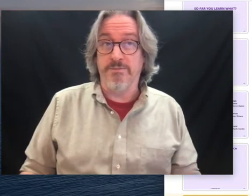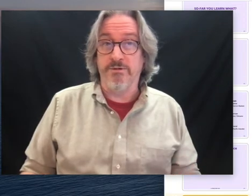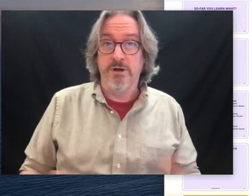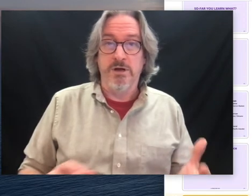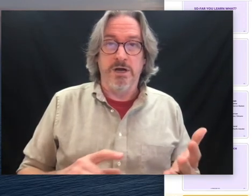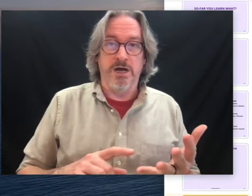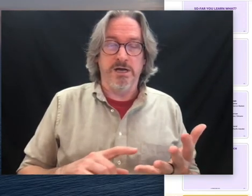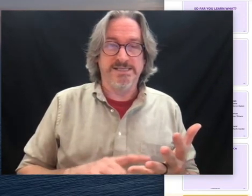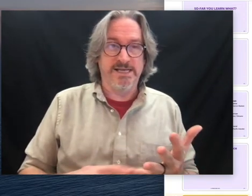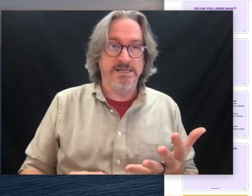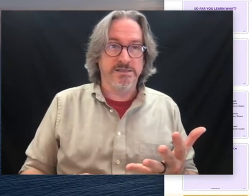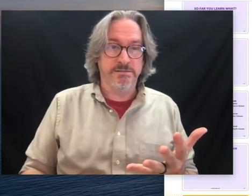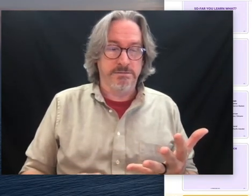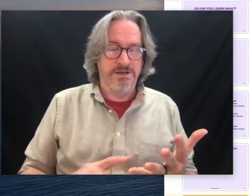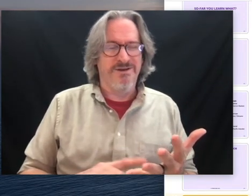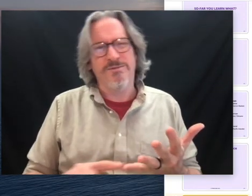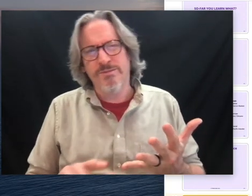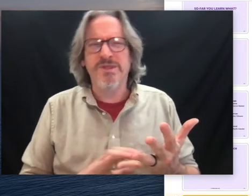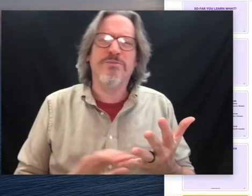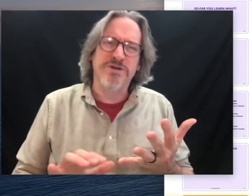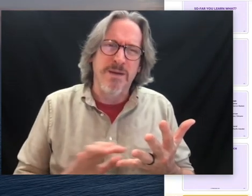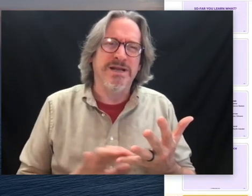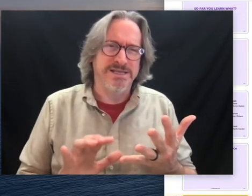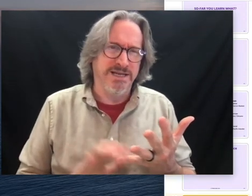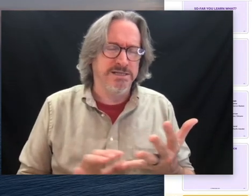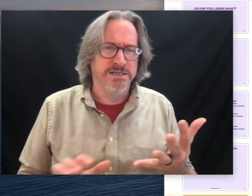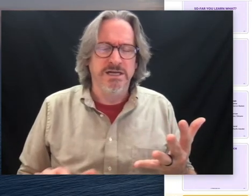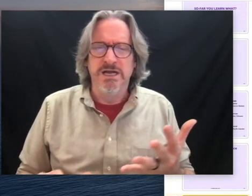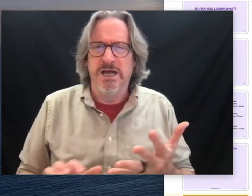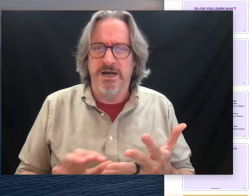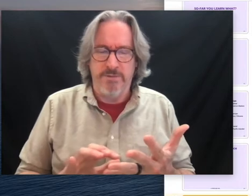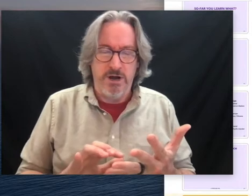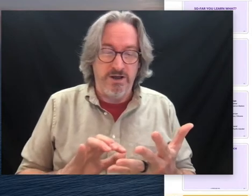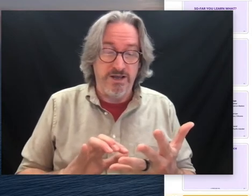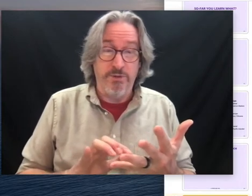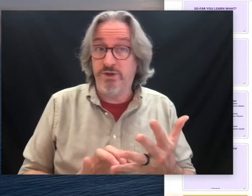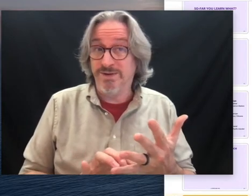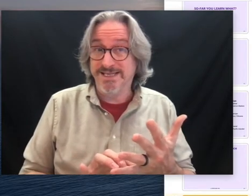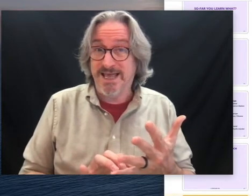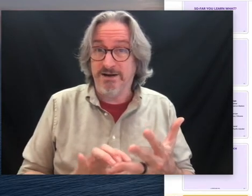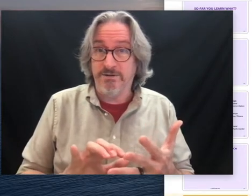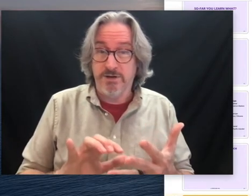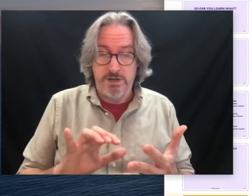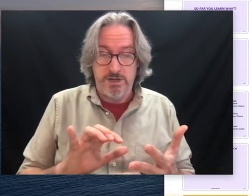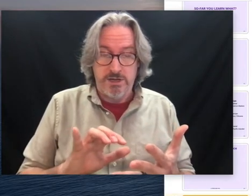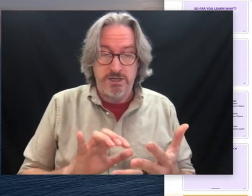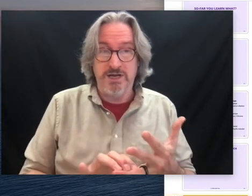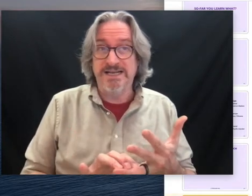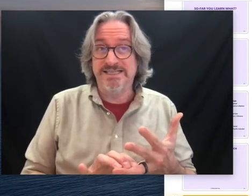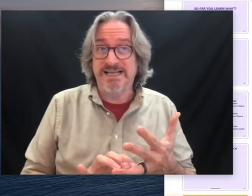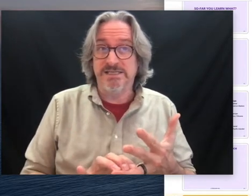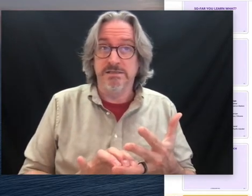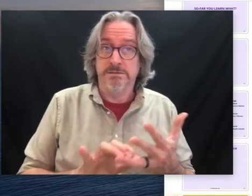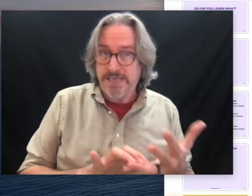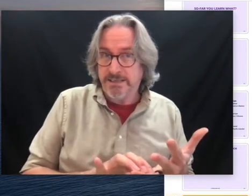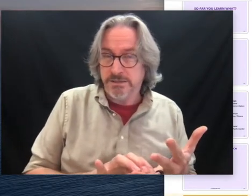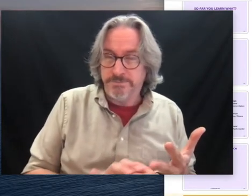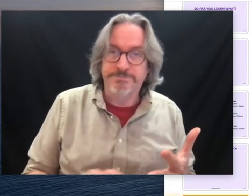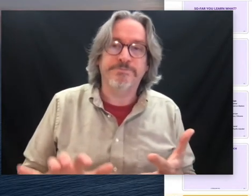up cities, the predominant cities in both the US and Canada, United